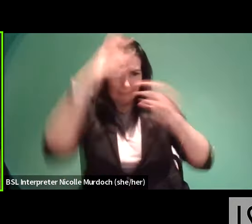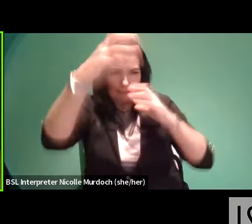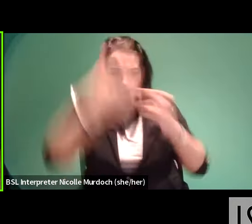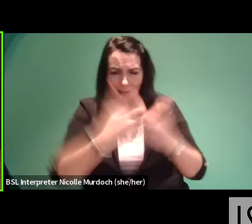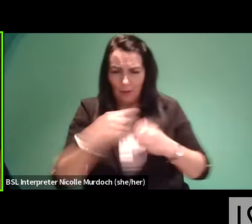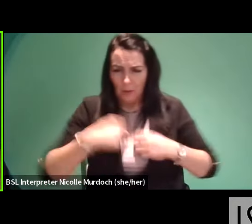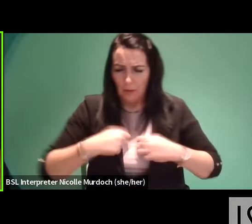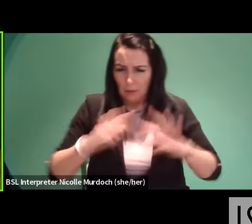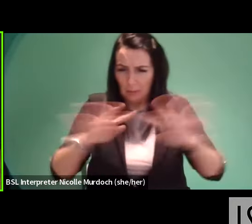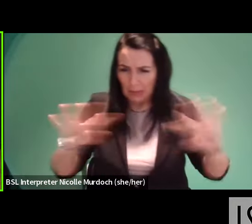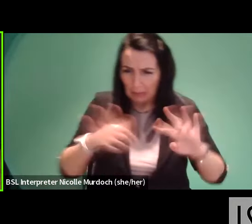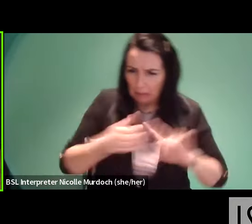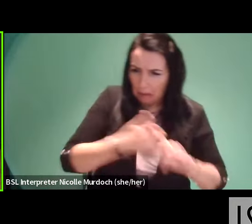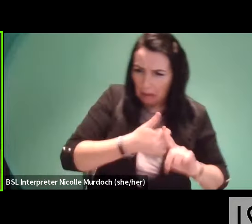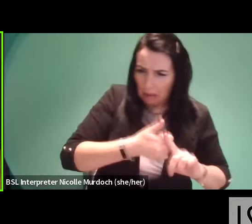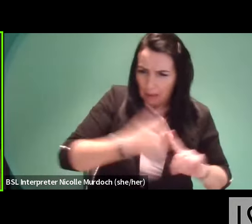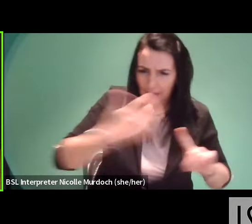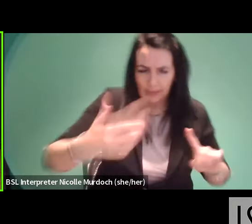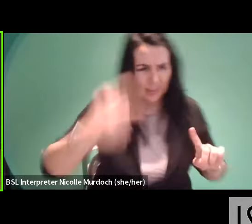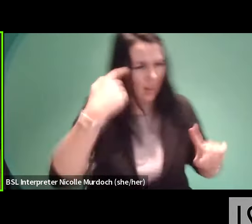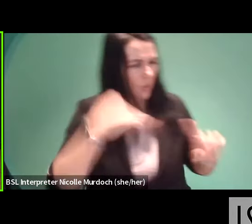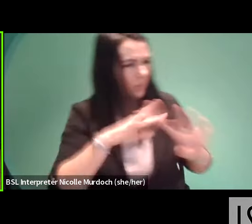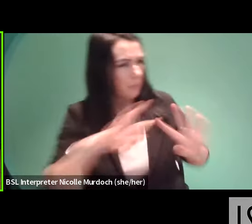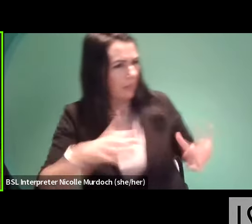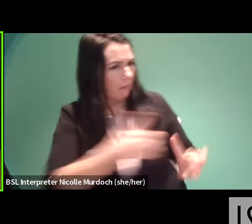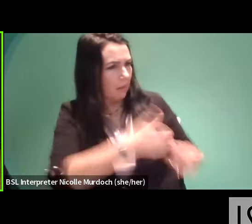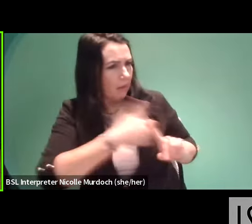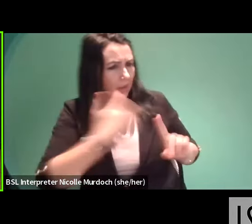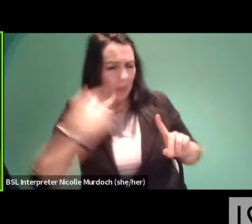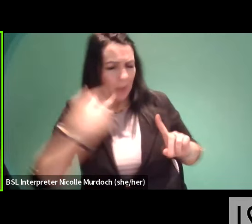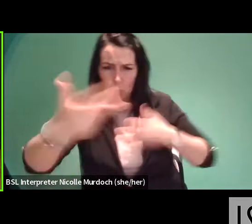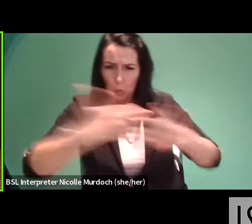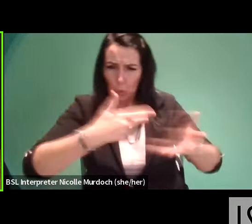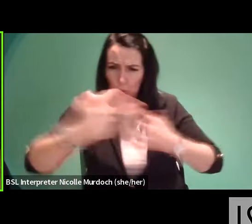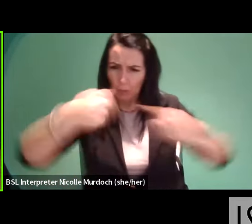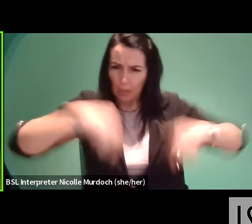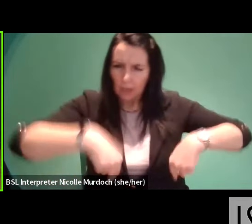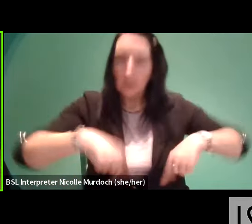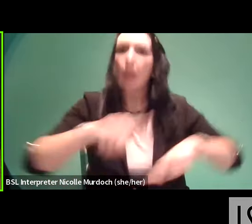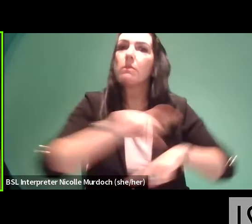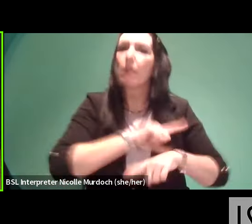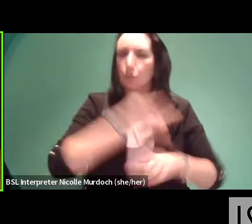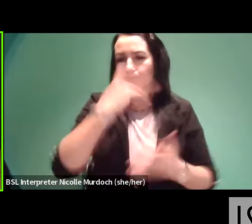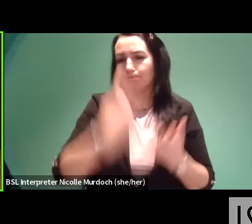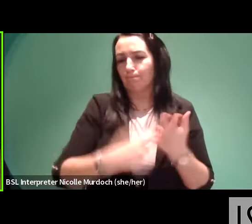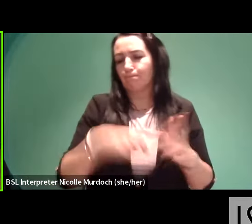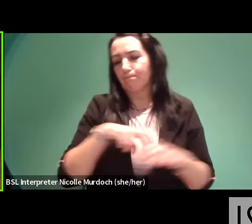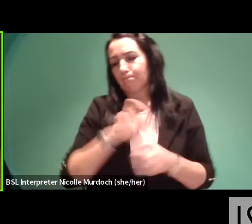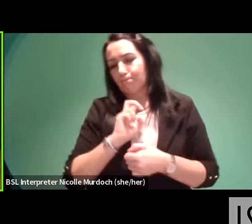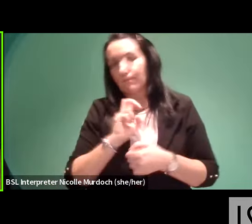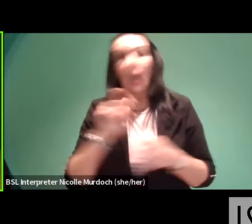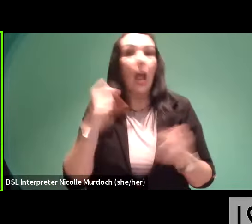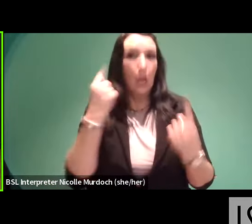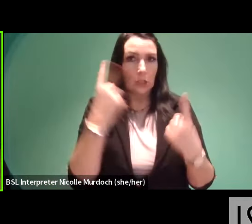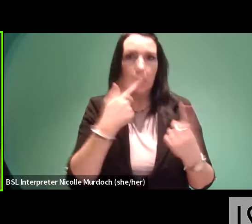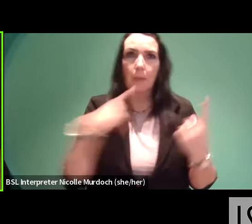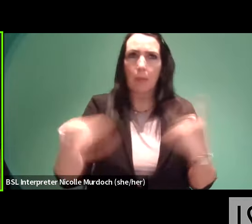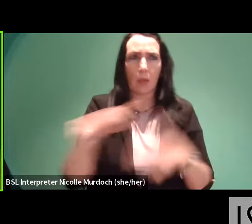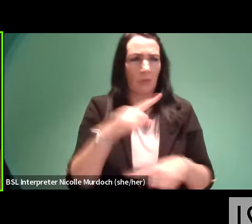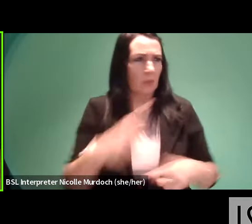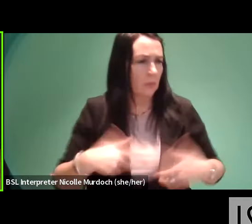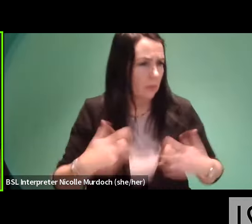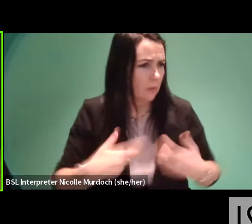you know, before you were on the picket line, now you're the people negotiating. So that's the reason we took this decision. I understand why it's controversial, but that's the reason